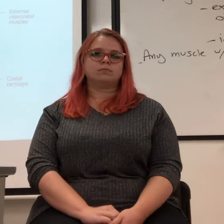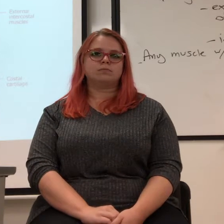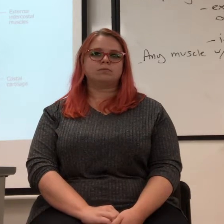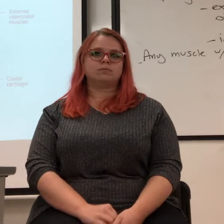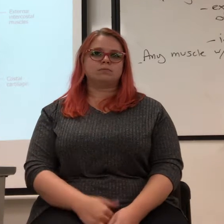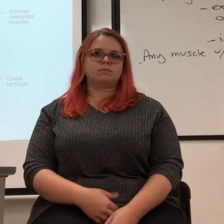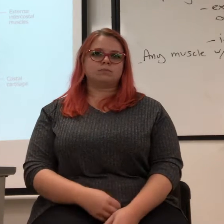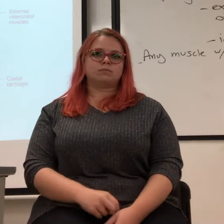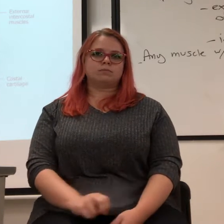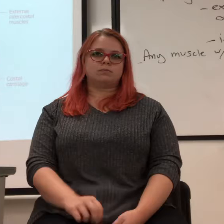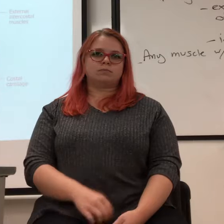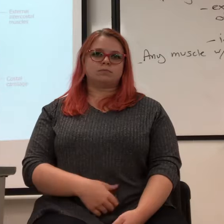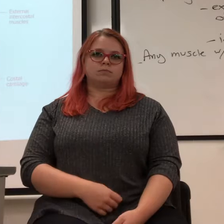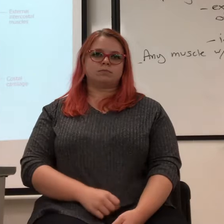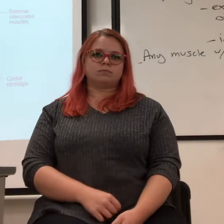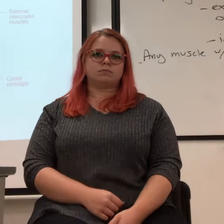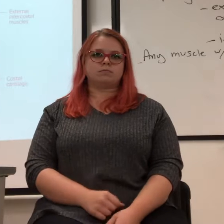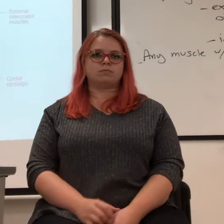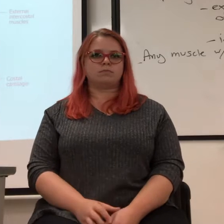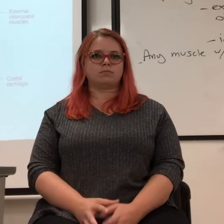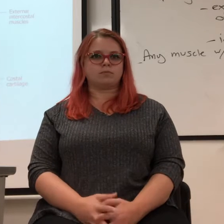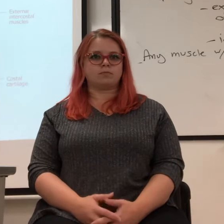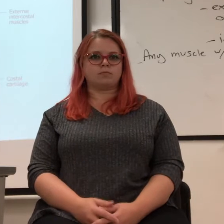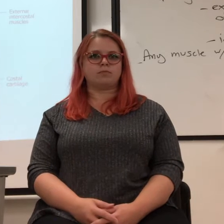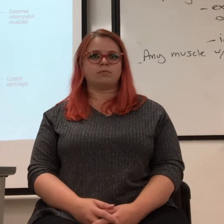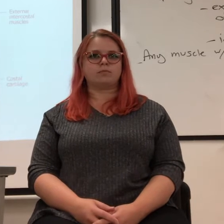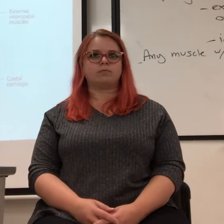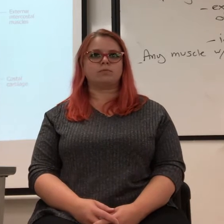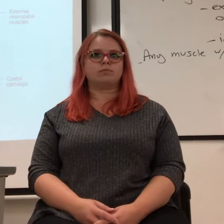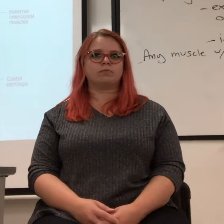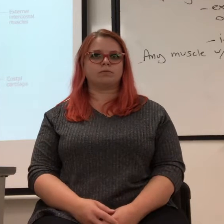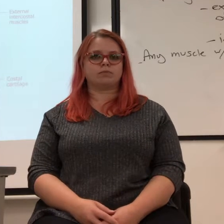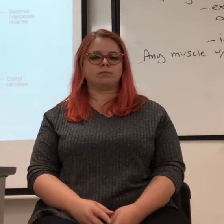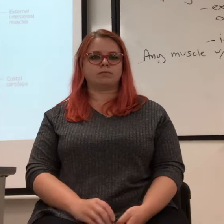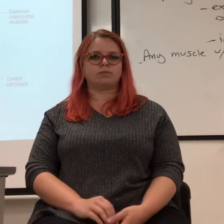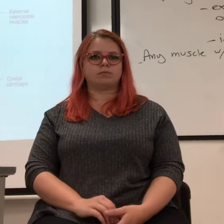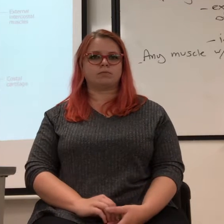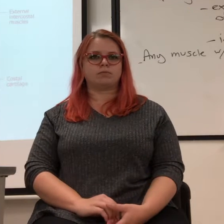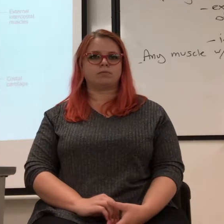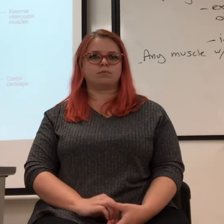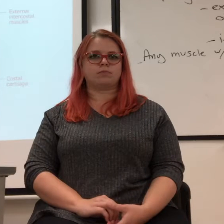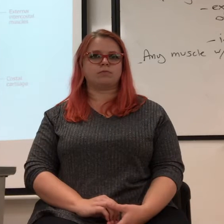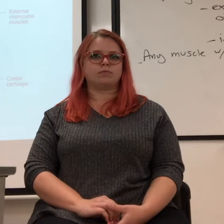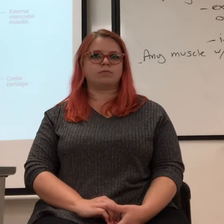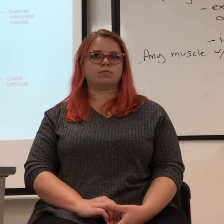Is an accessory muscle of breathing.